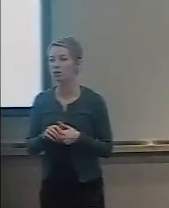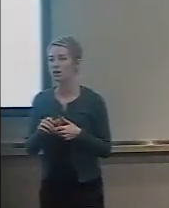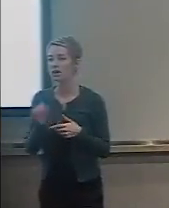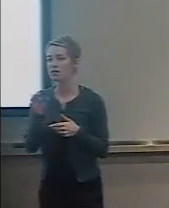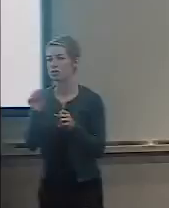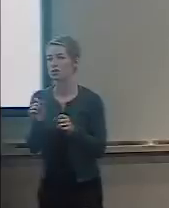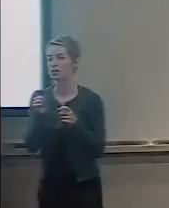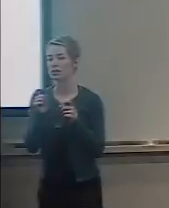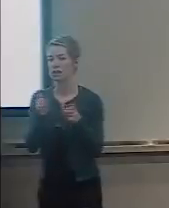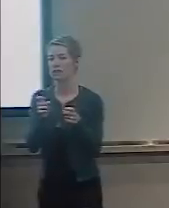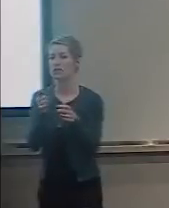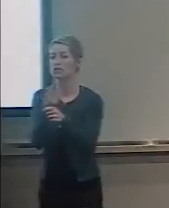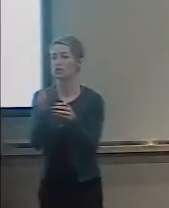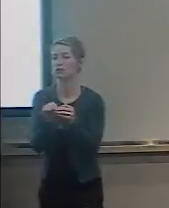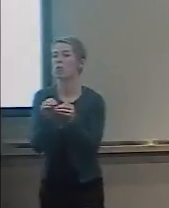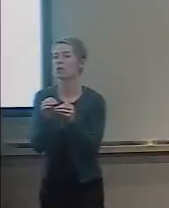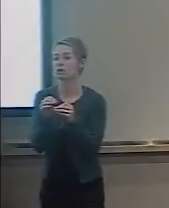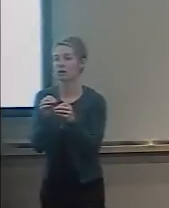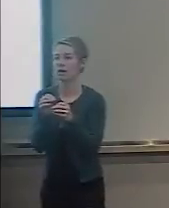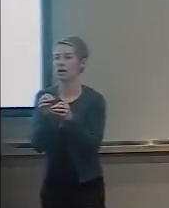control.